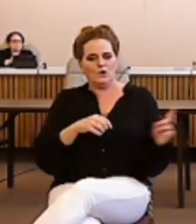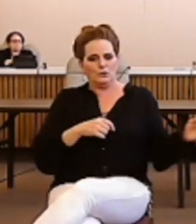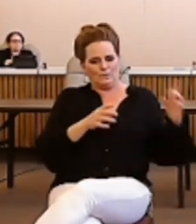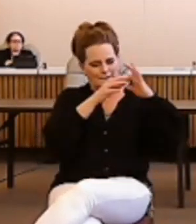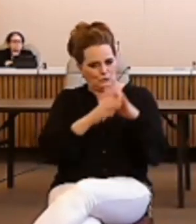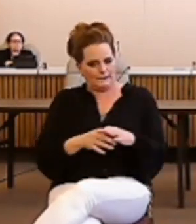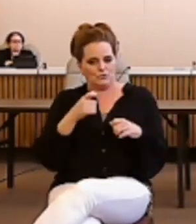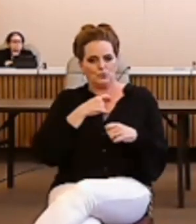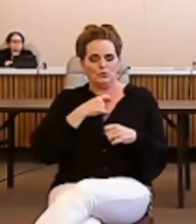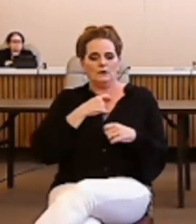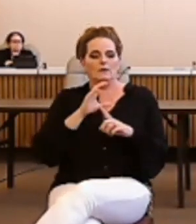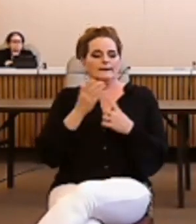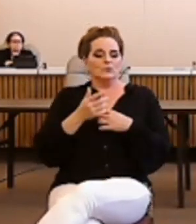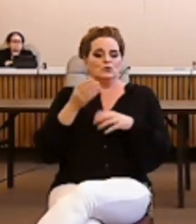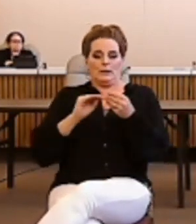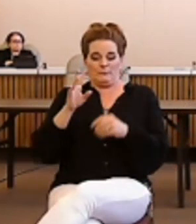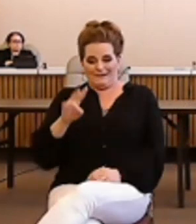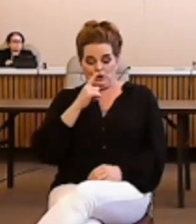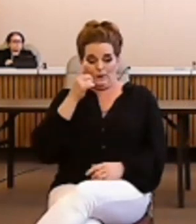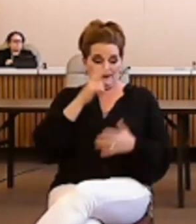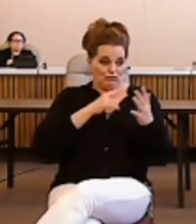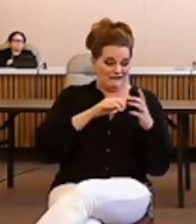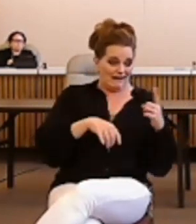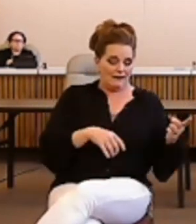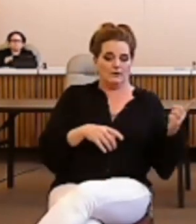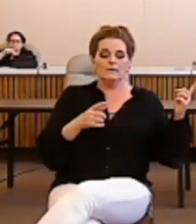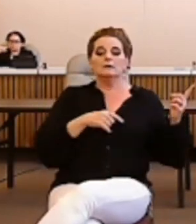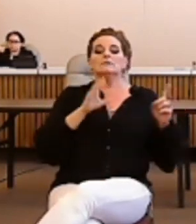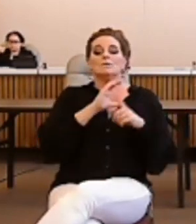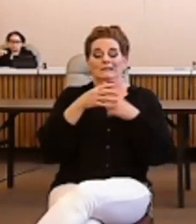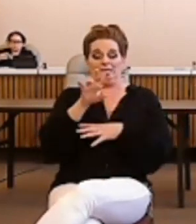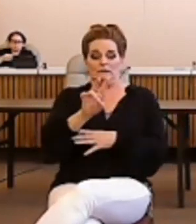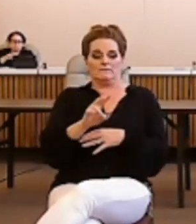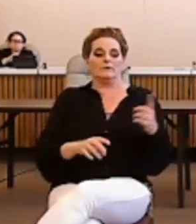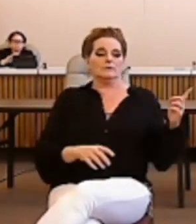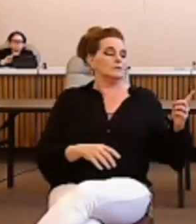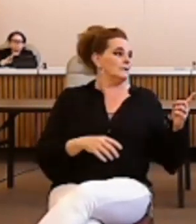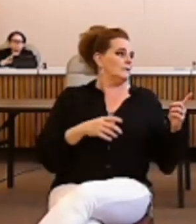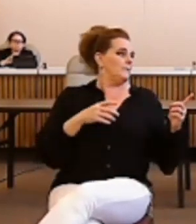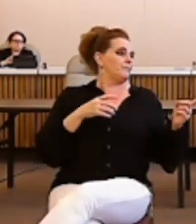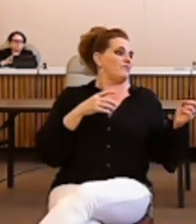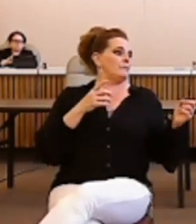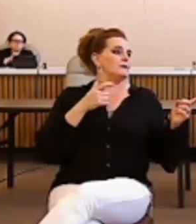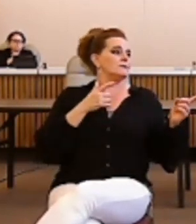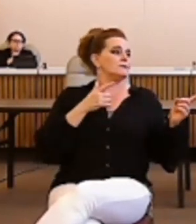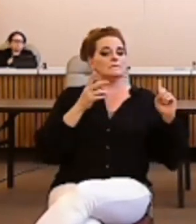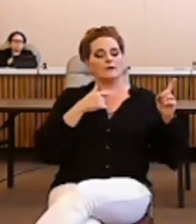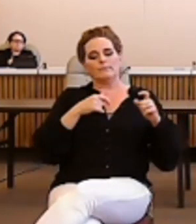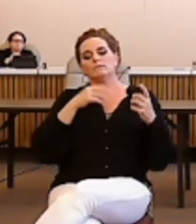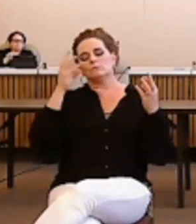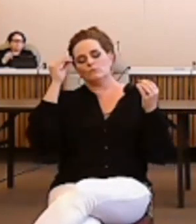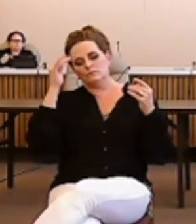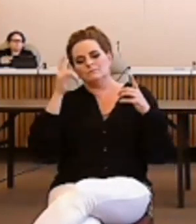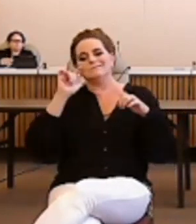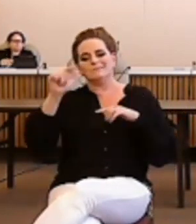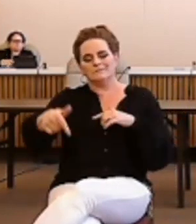to condition number 7? You want me to read that to make sure we're all on the same Sure. page? The condition 7, that'll be up for consideration